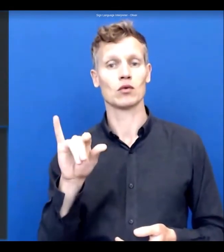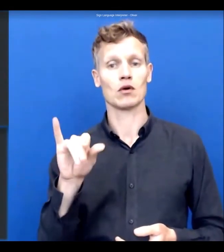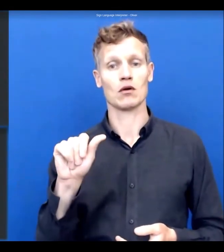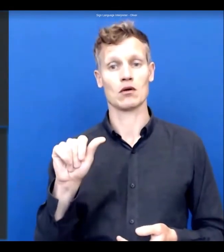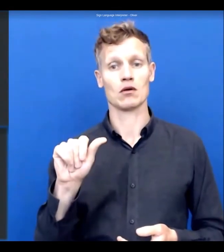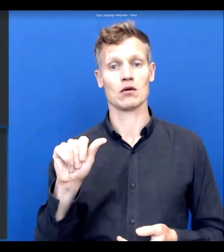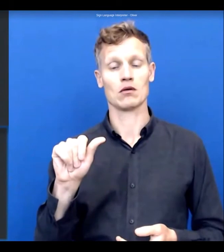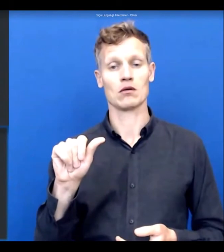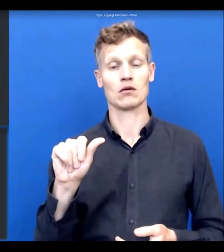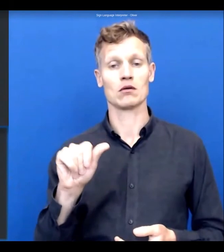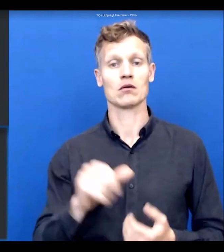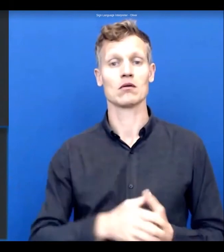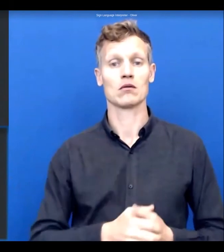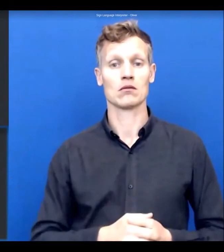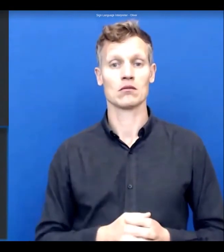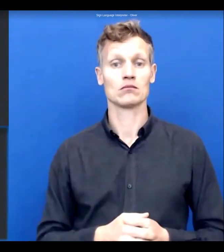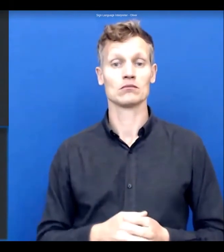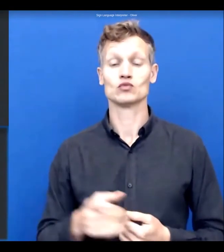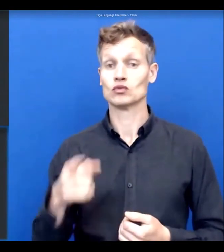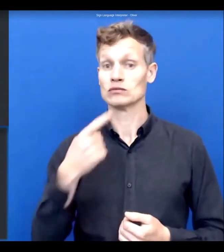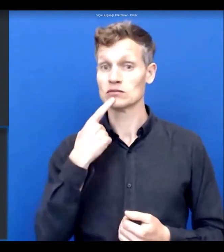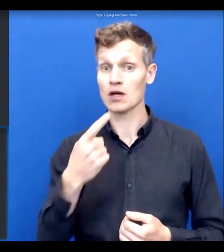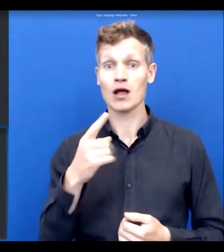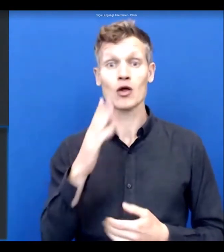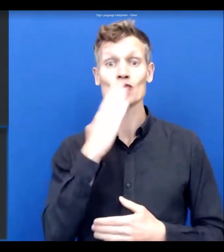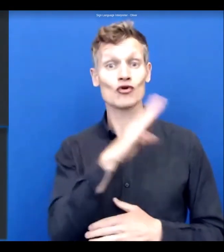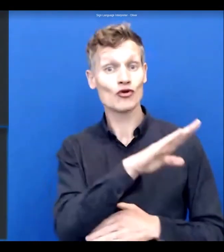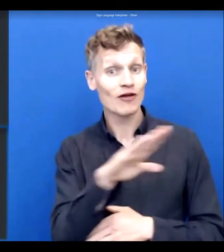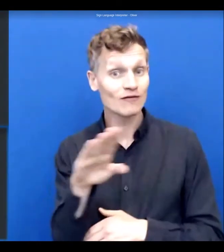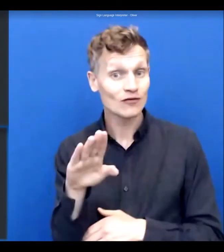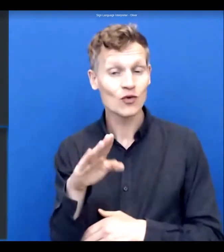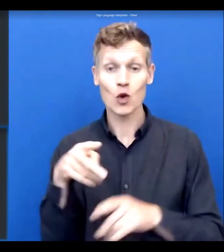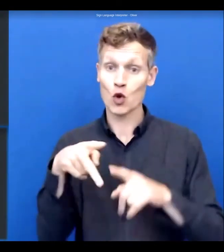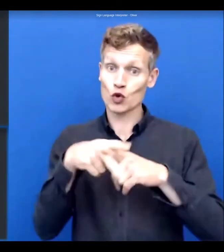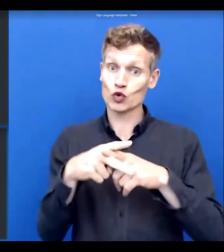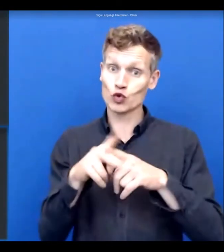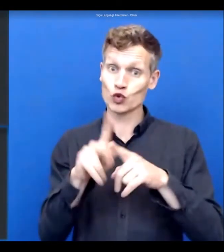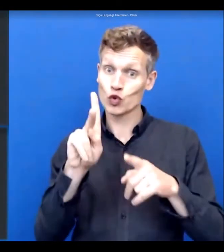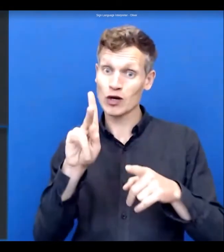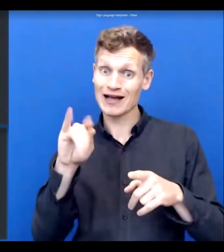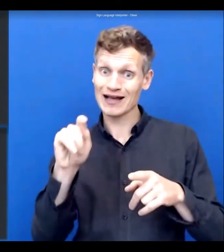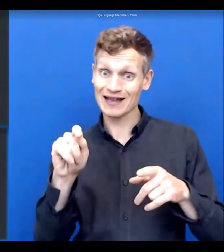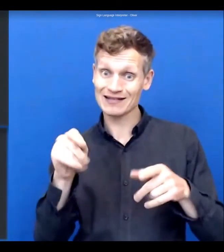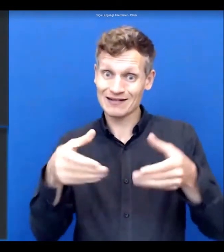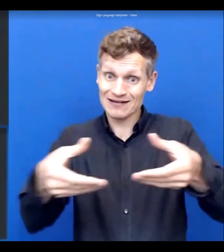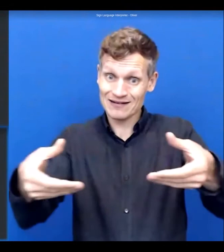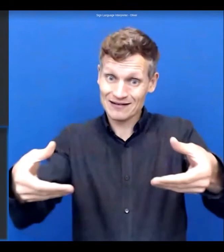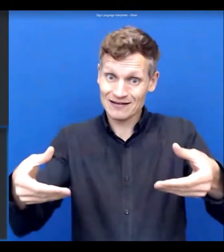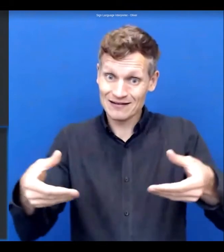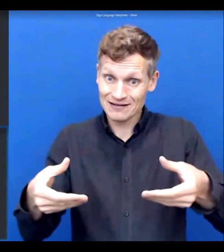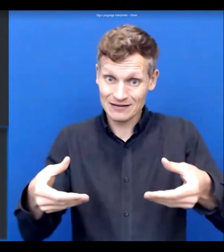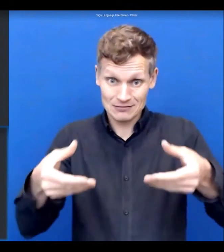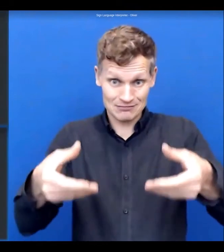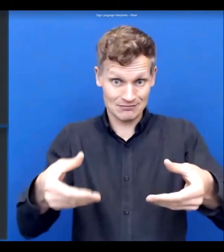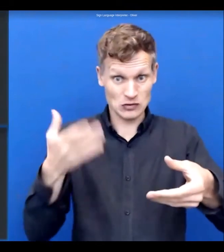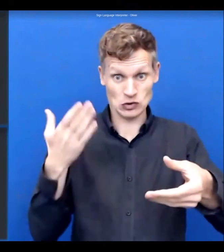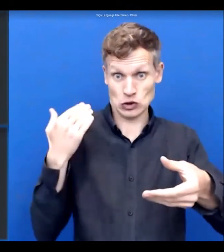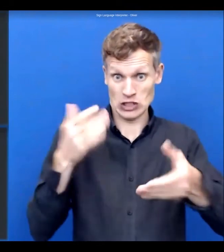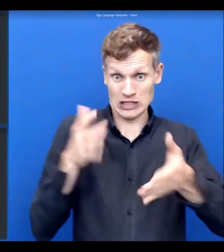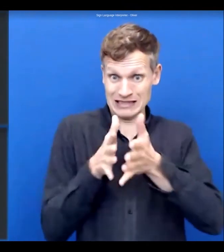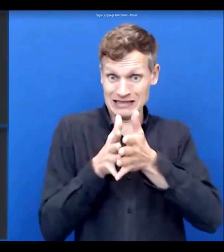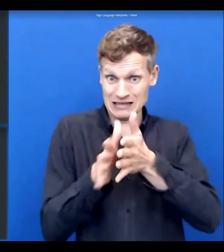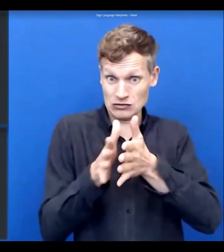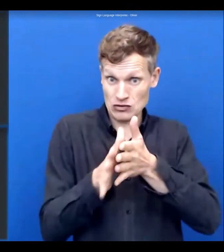Julia asks, good afternoon, the toolkit you have just described has been developed in the framework